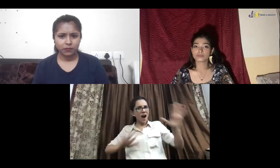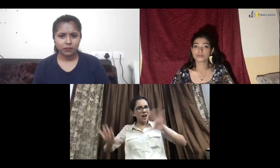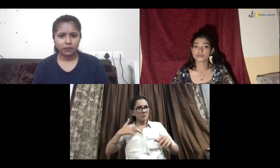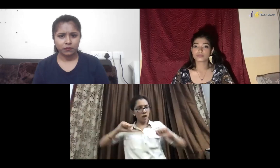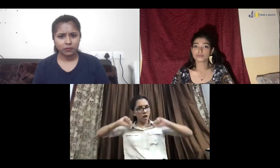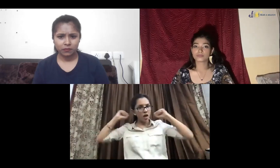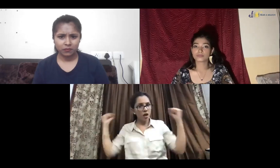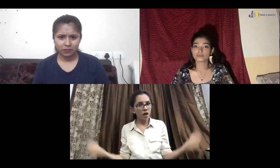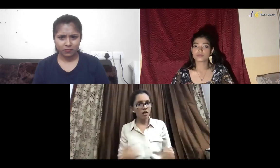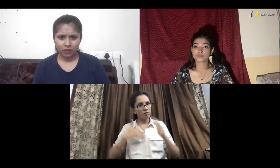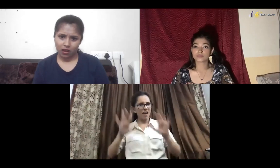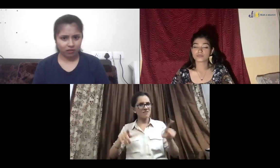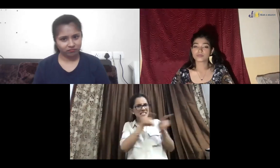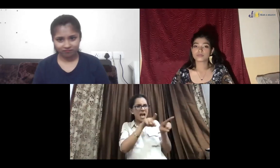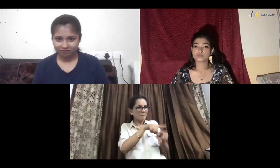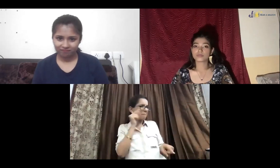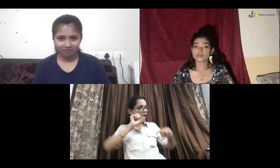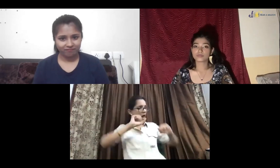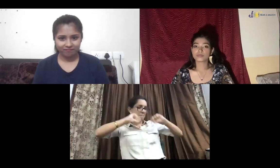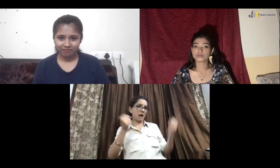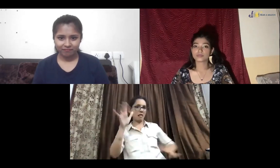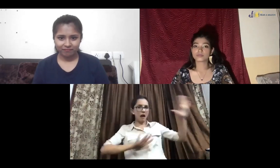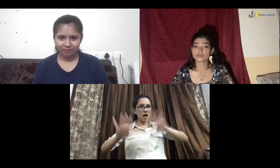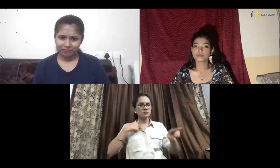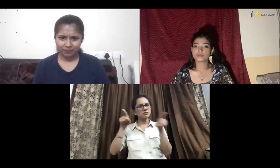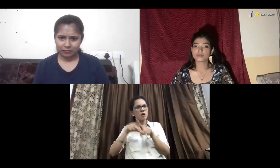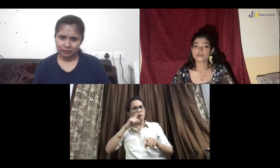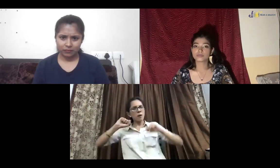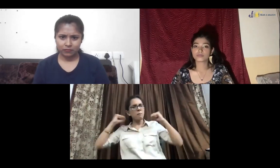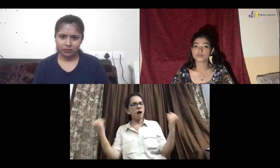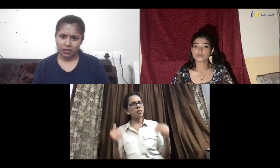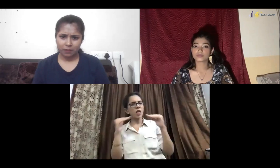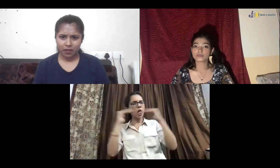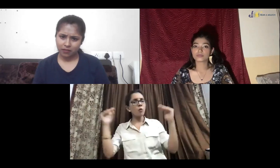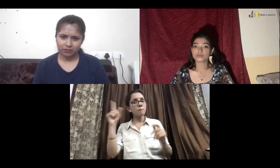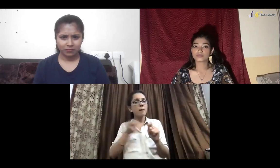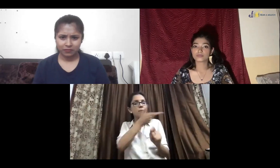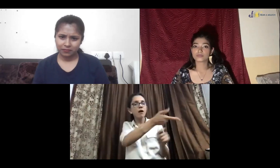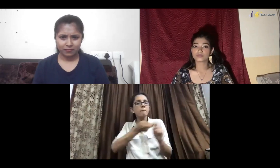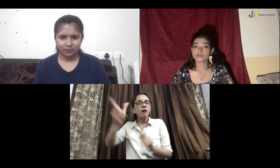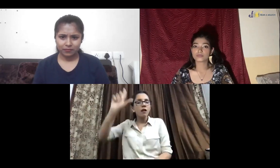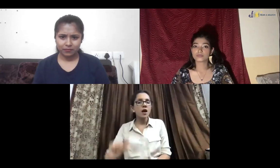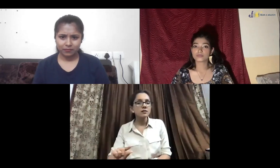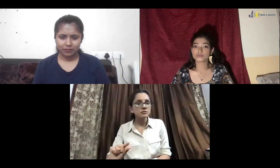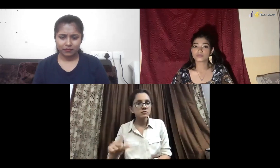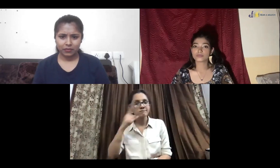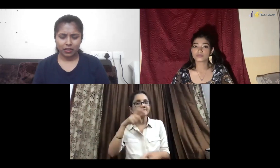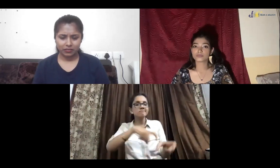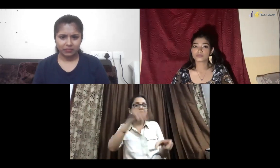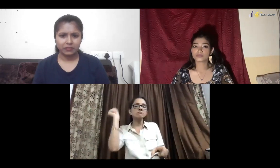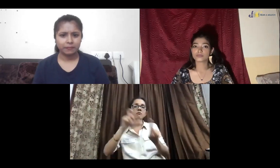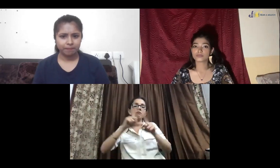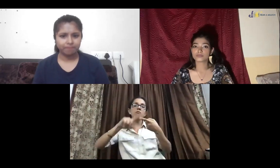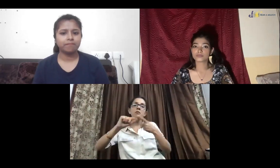movie. But I was acting. She said that I was putting all the efforts what actors is putting, but